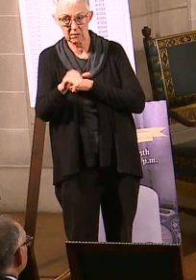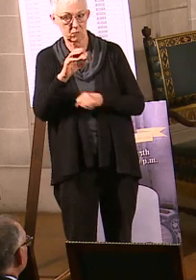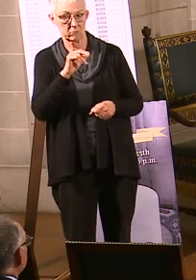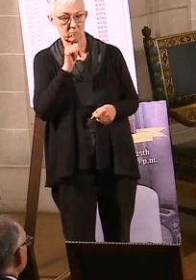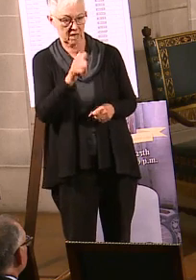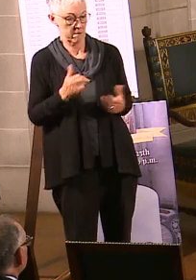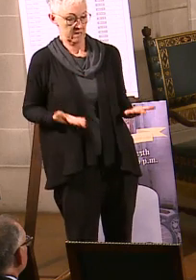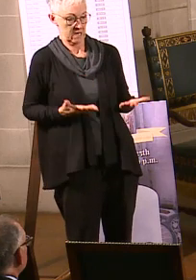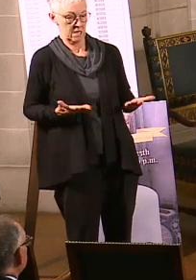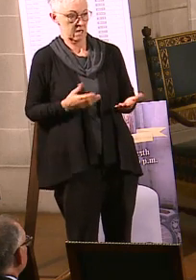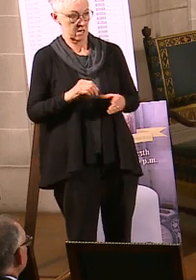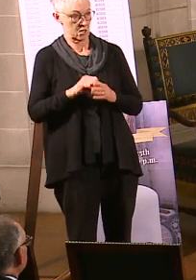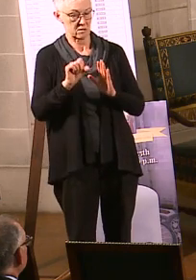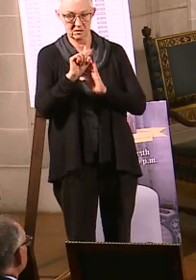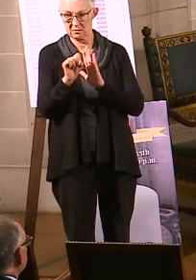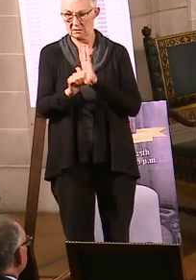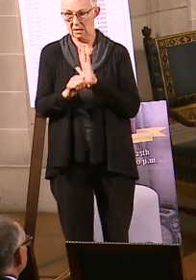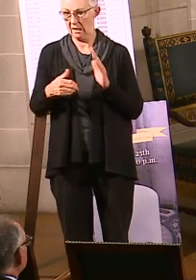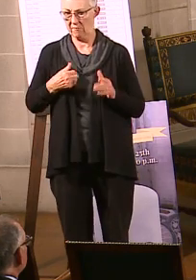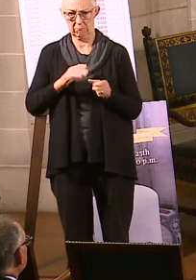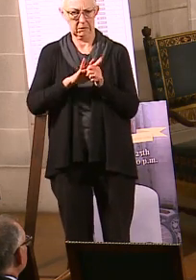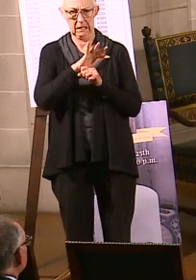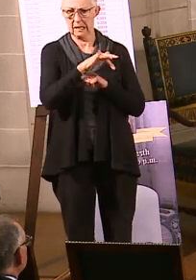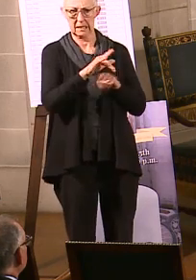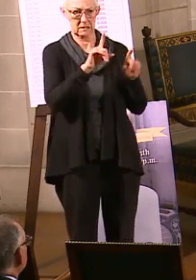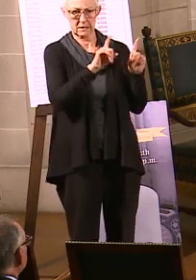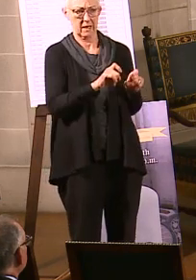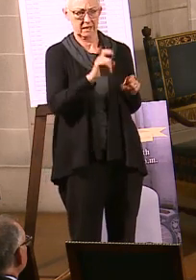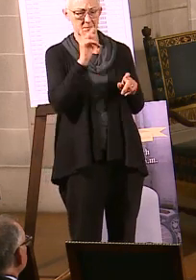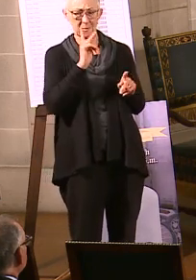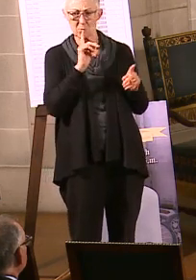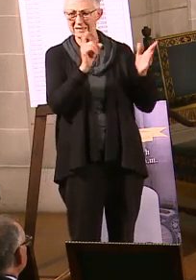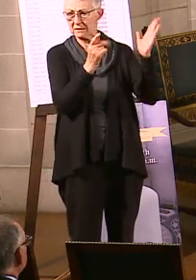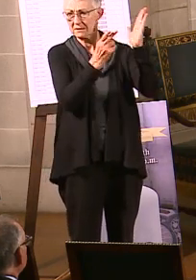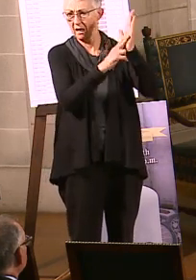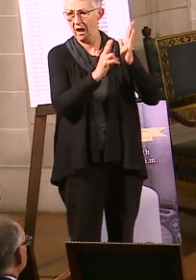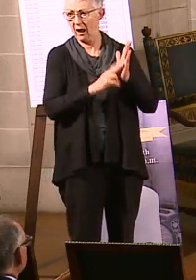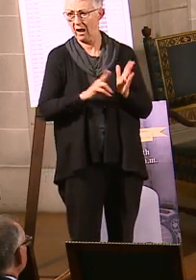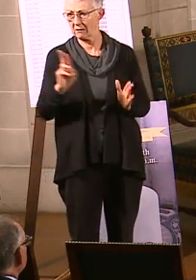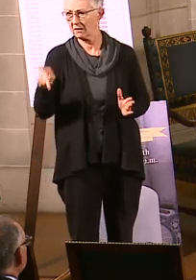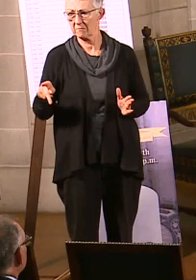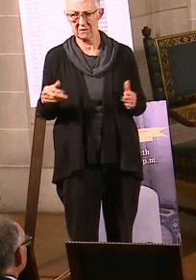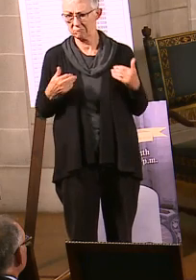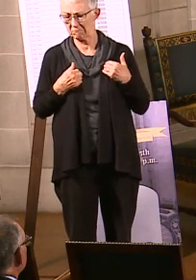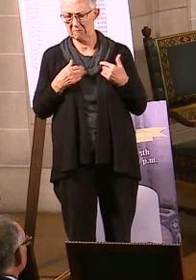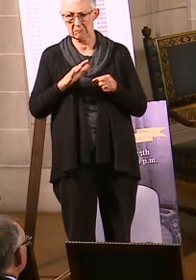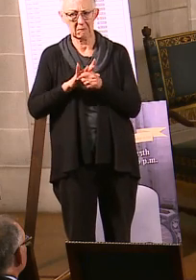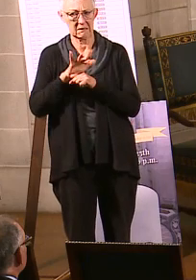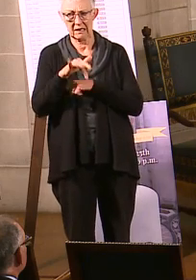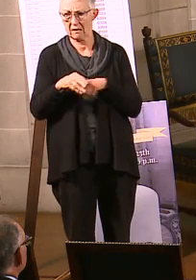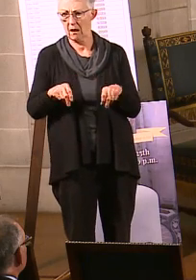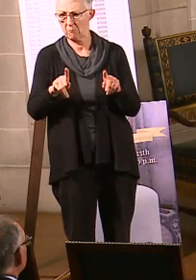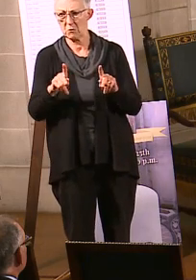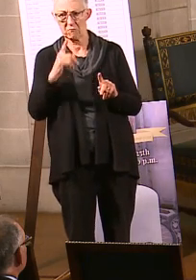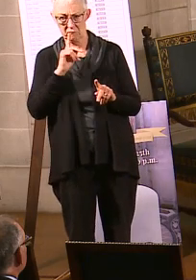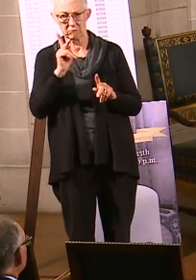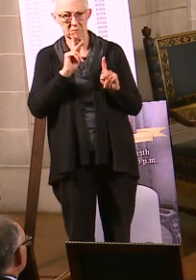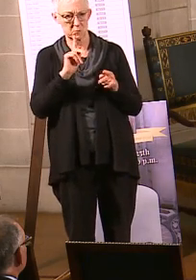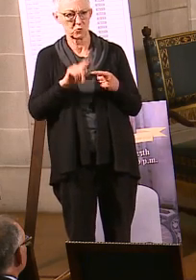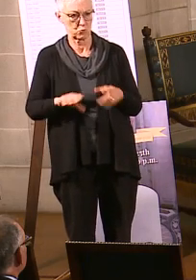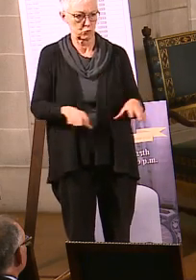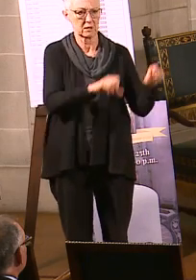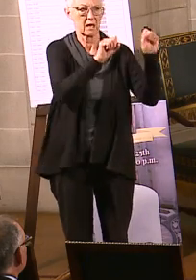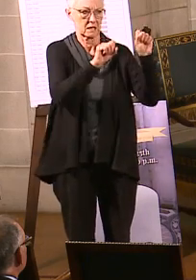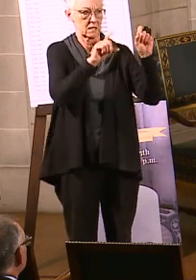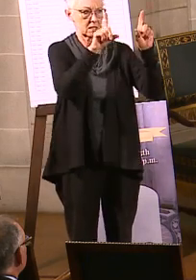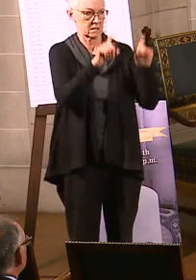here in the state of Nebraska. Again, people need to sign up, testnebraska.com. We have lots of capacity to be able to do testing, so please have people sign